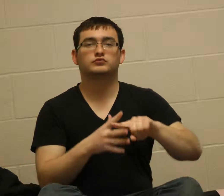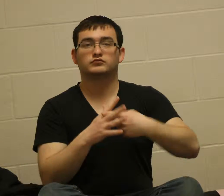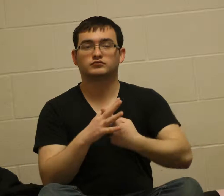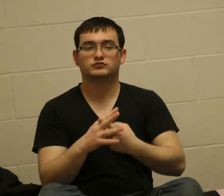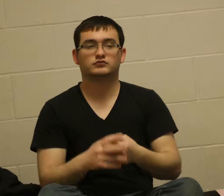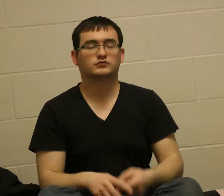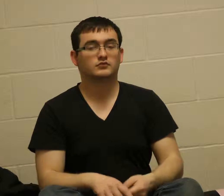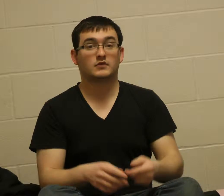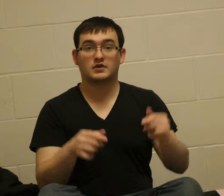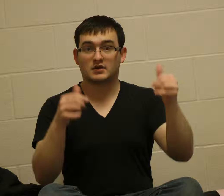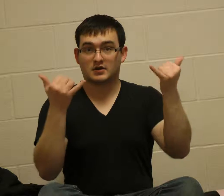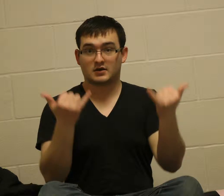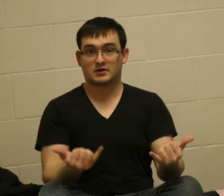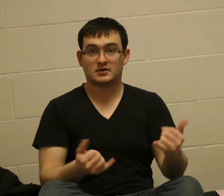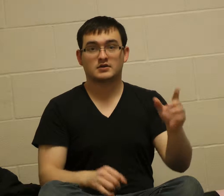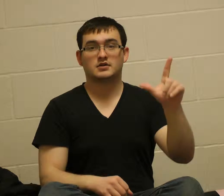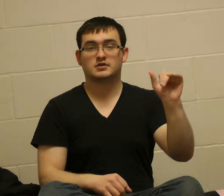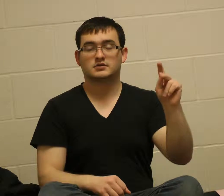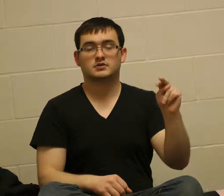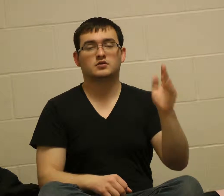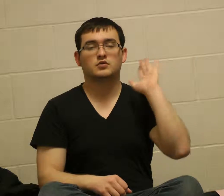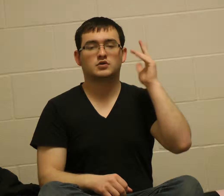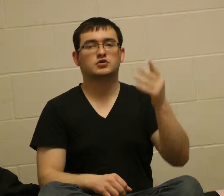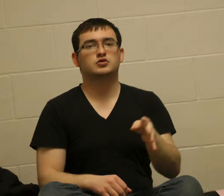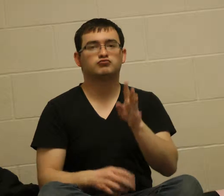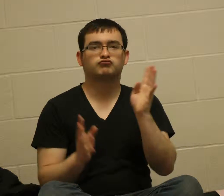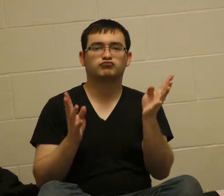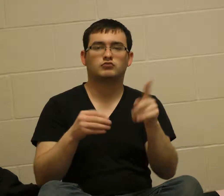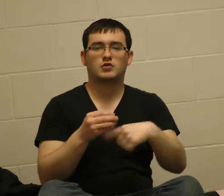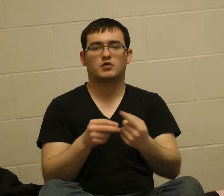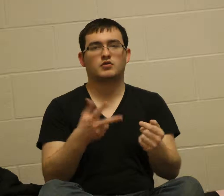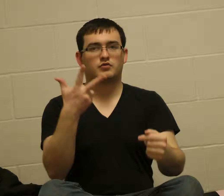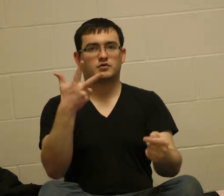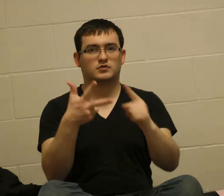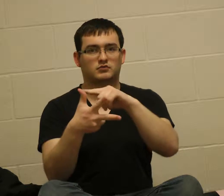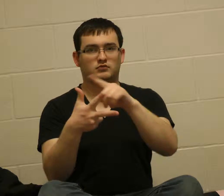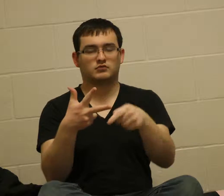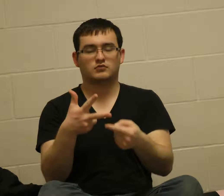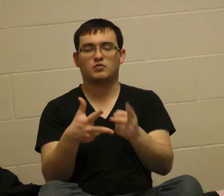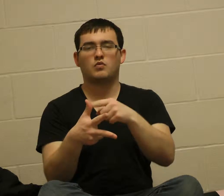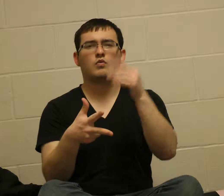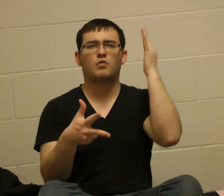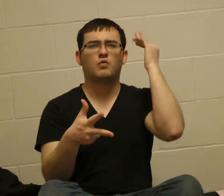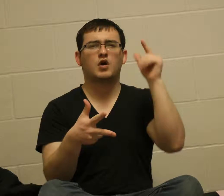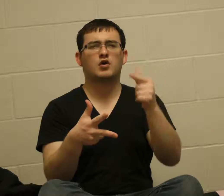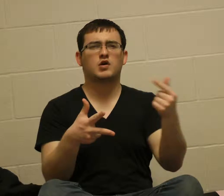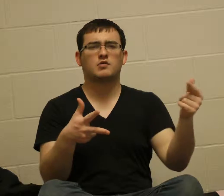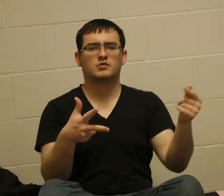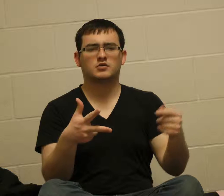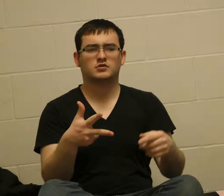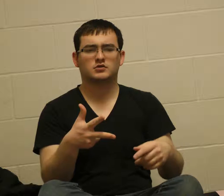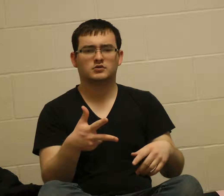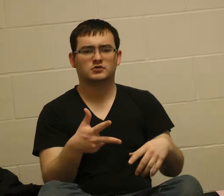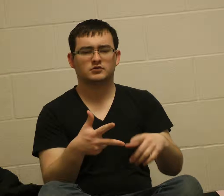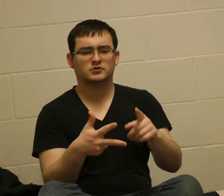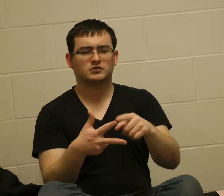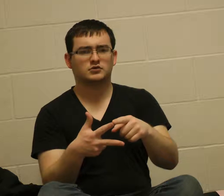In this lesson, we're going to talk about three things. Why grammar? We're going to discuss some terms and definitions, and then we're going to end with